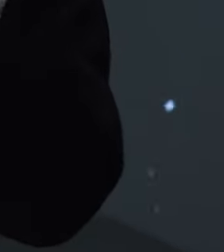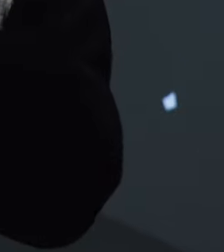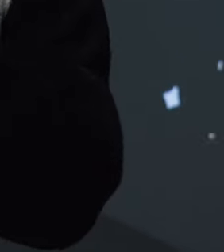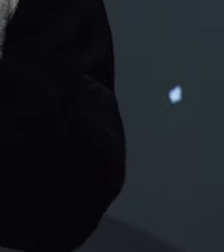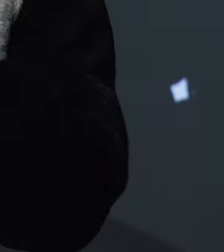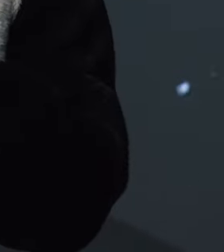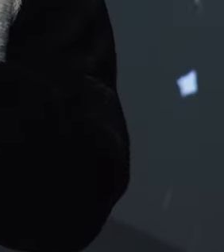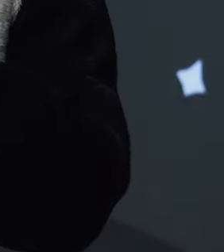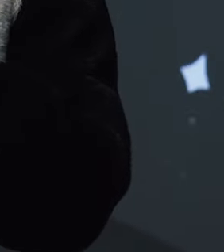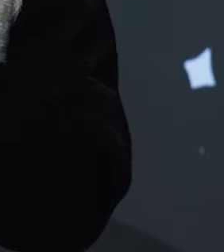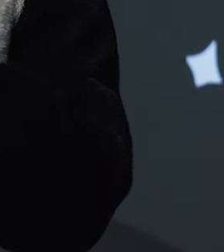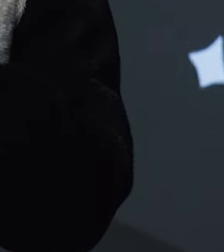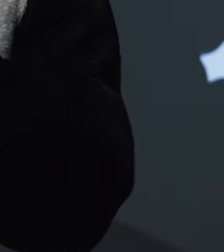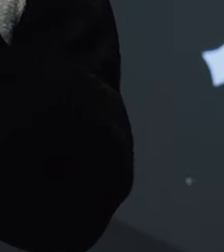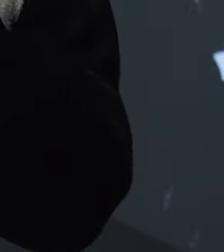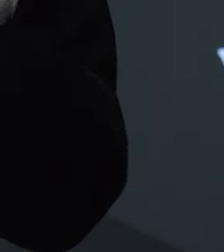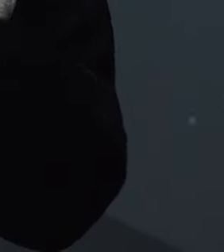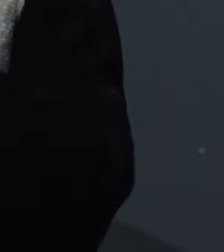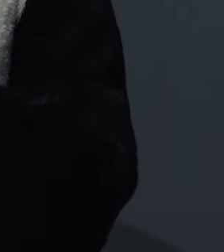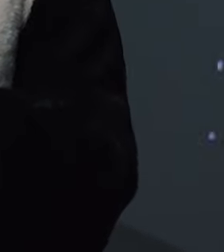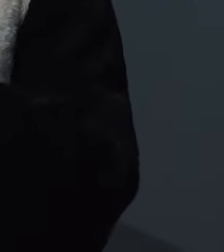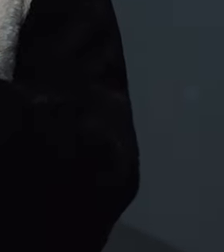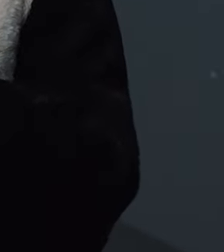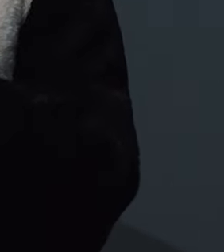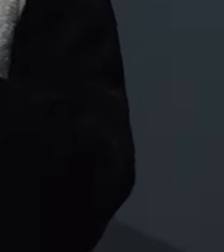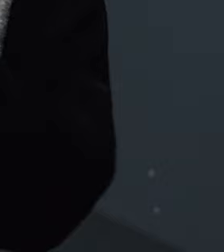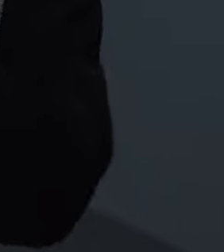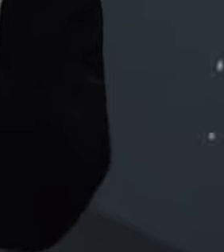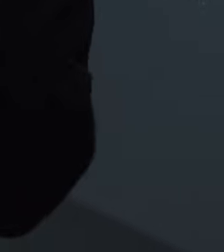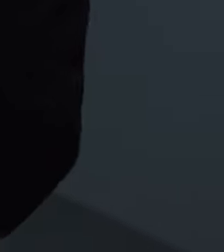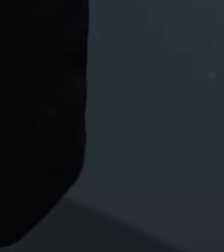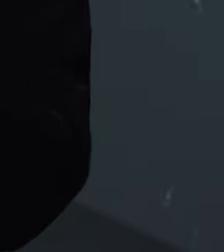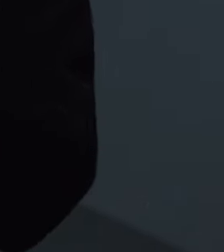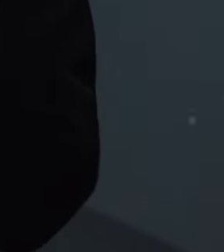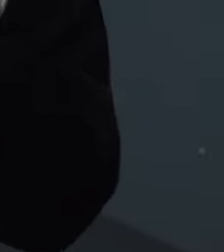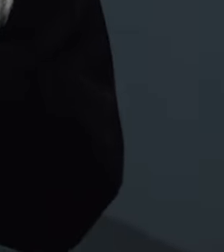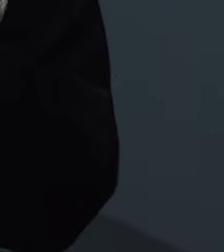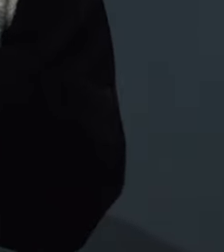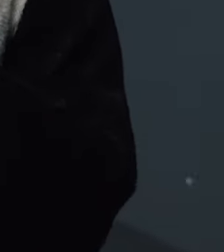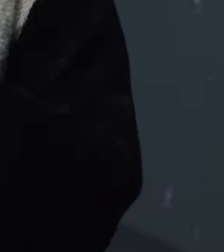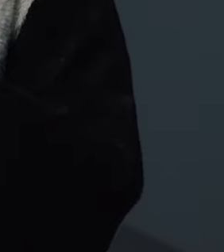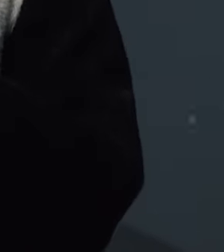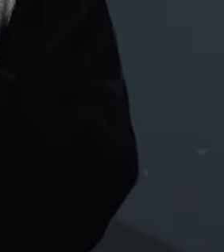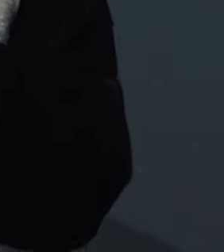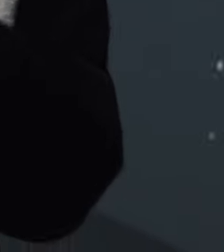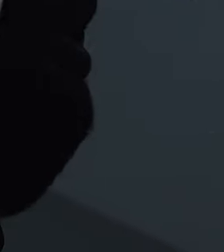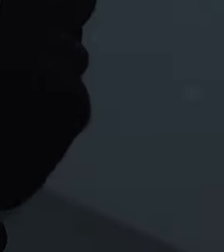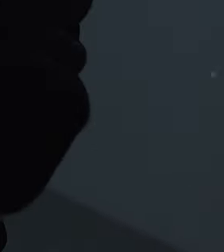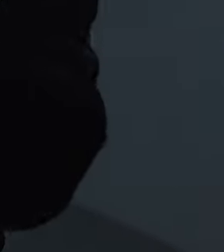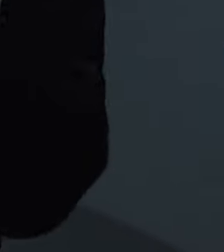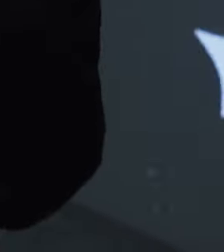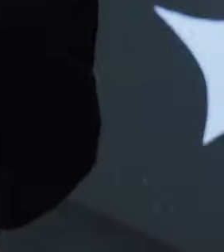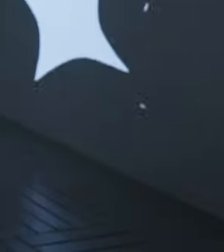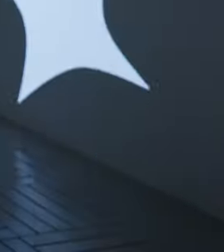So in the United States, there's the National Association for the Deaf, which is one of the oldest civil rights organizations in the United